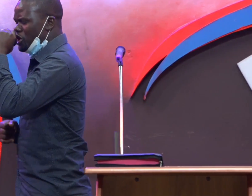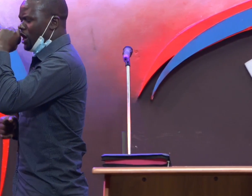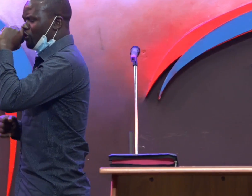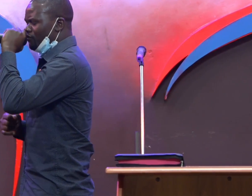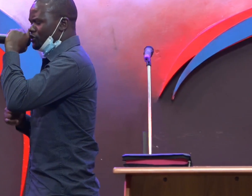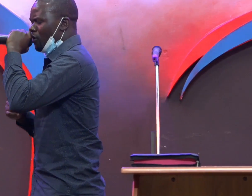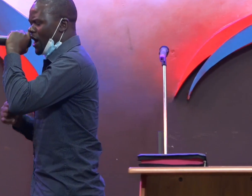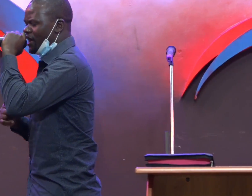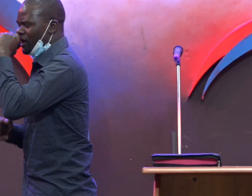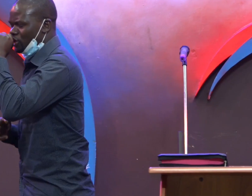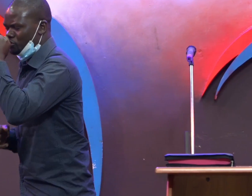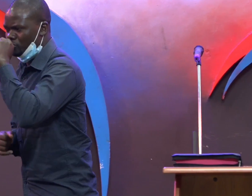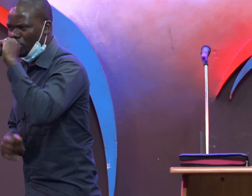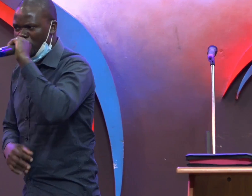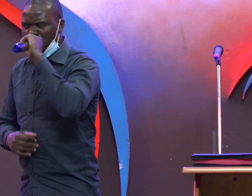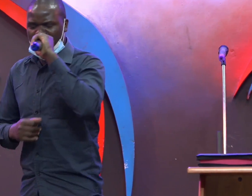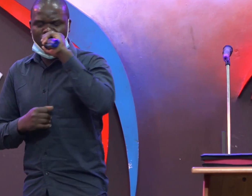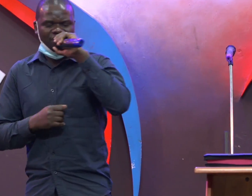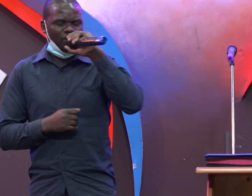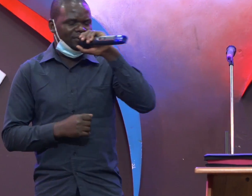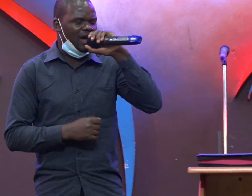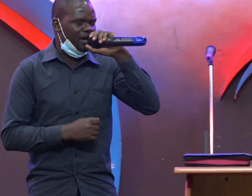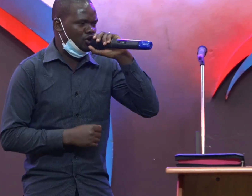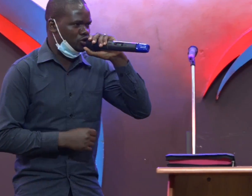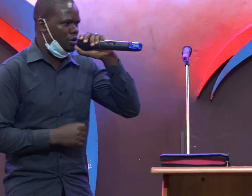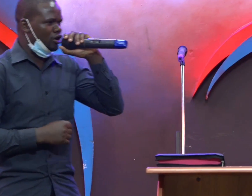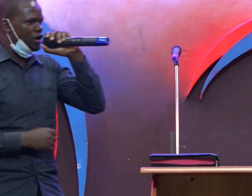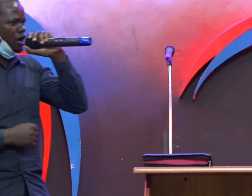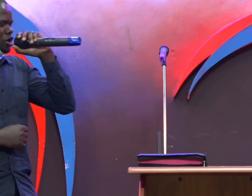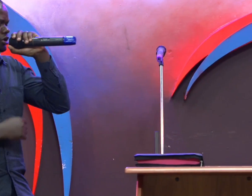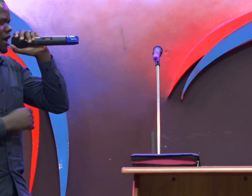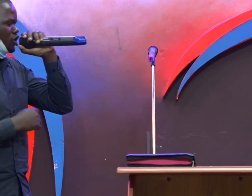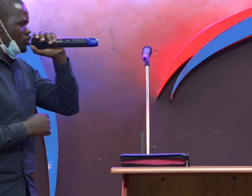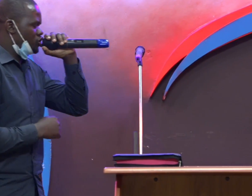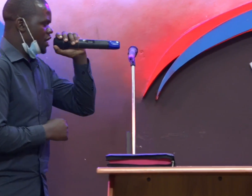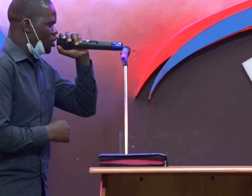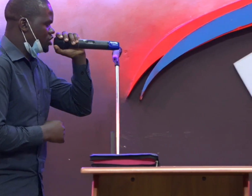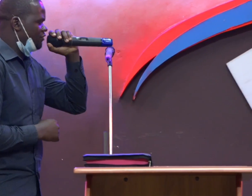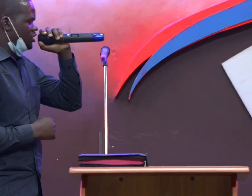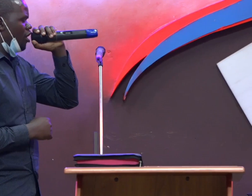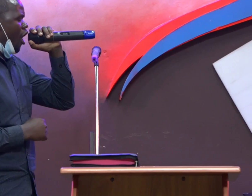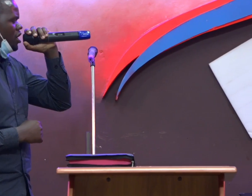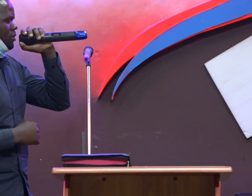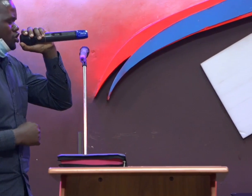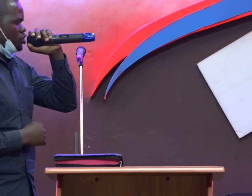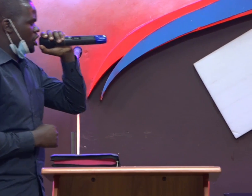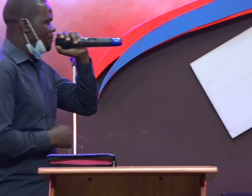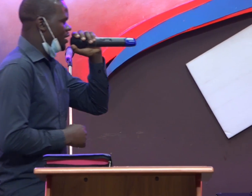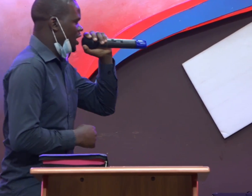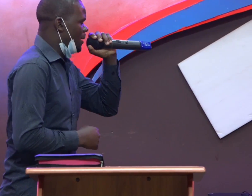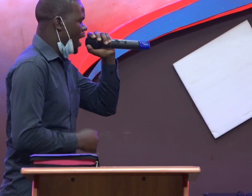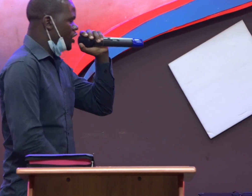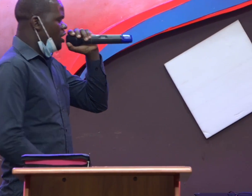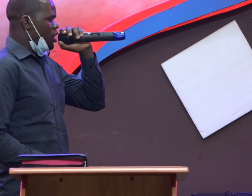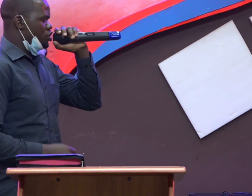ministry, and confess your word, heavenly King of glory, in my family, heavenly King of glory, in my social cycles, heavenly Lord. May you come